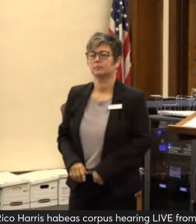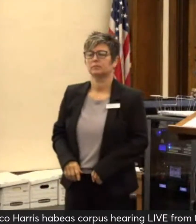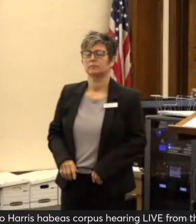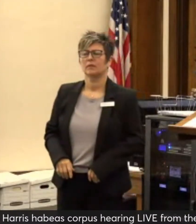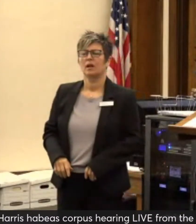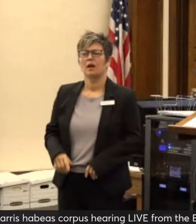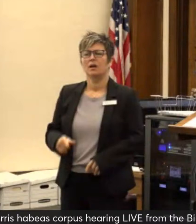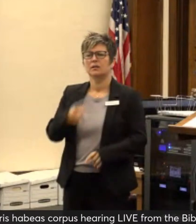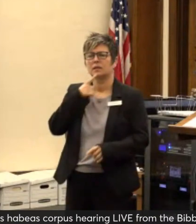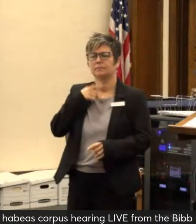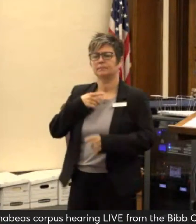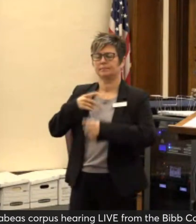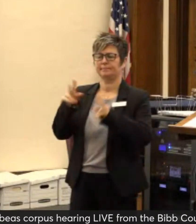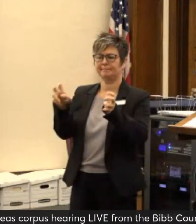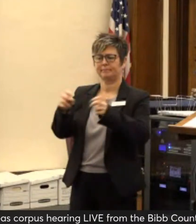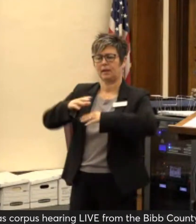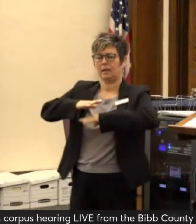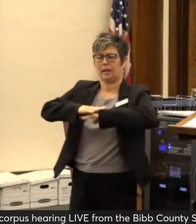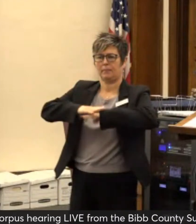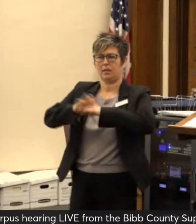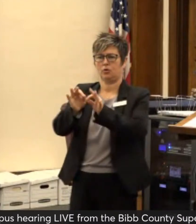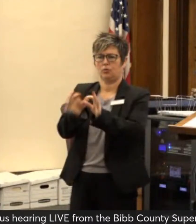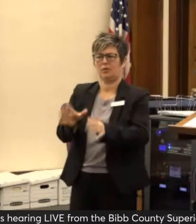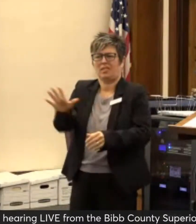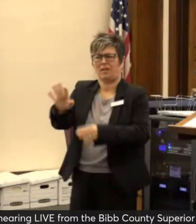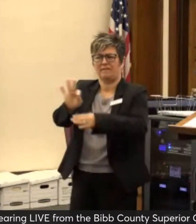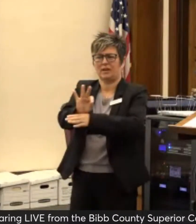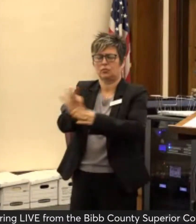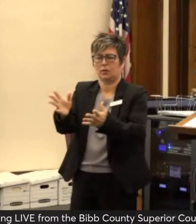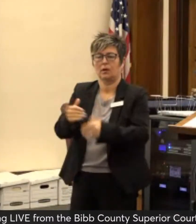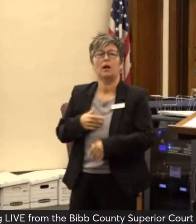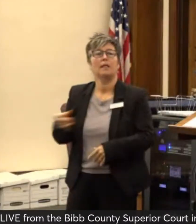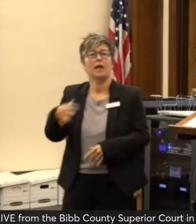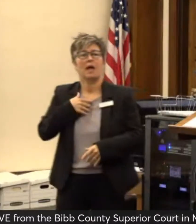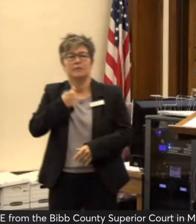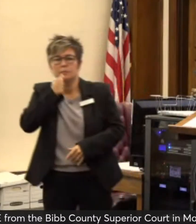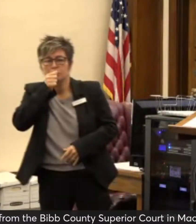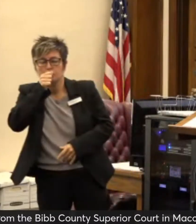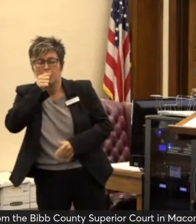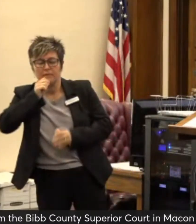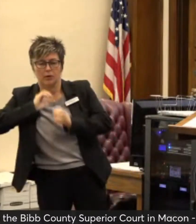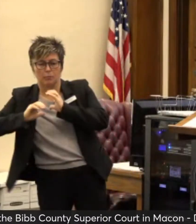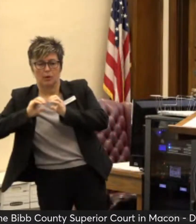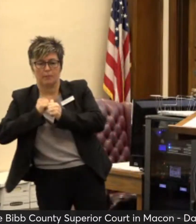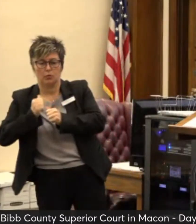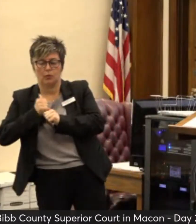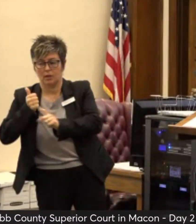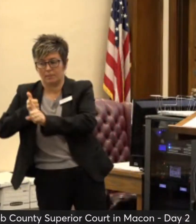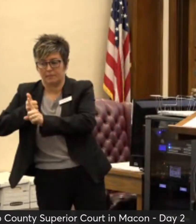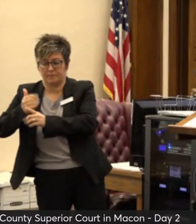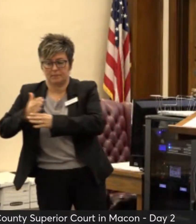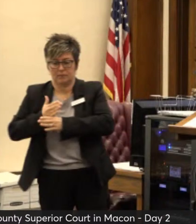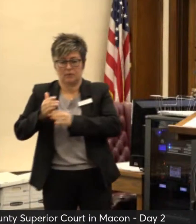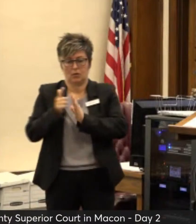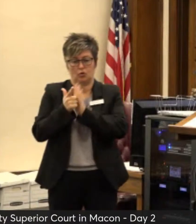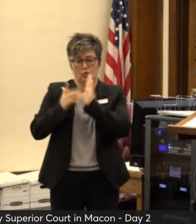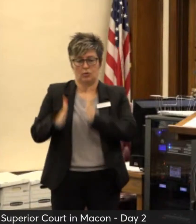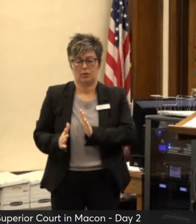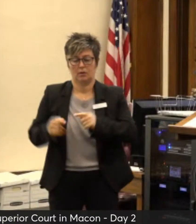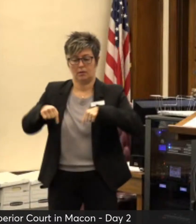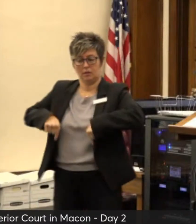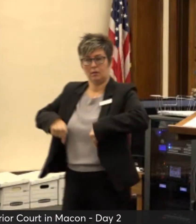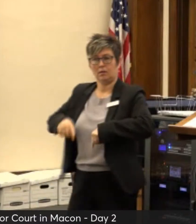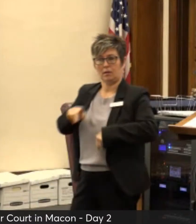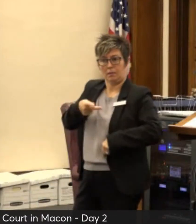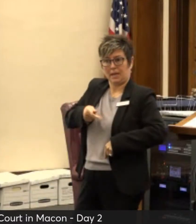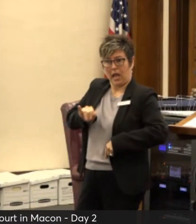table interpreter? They're able to have privileged communication between themselves and their attorney during the trial. That is not something the proceedings